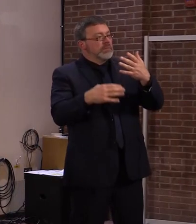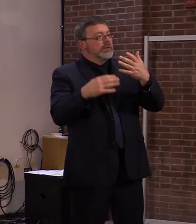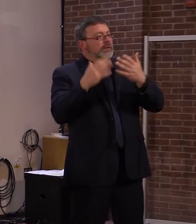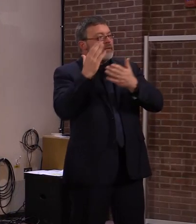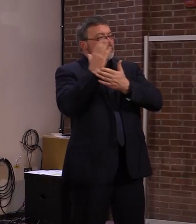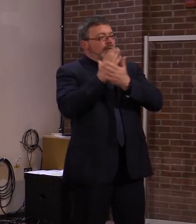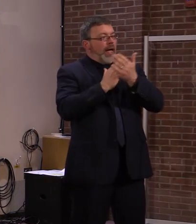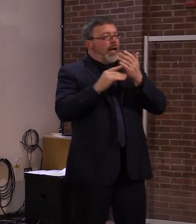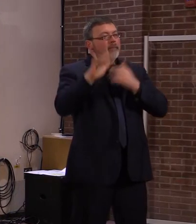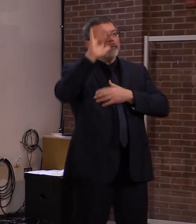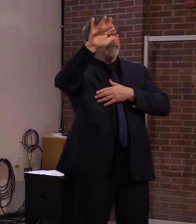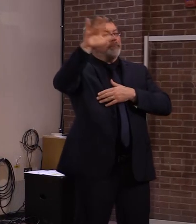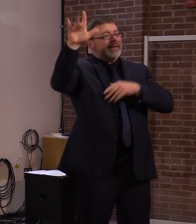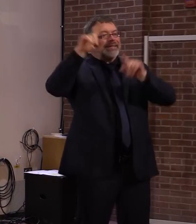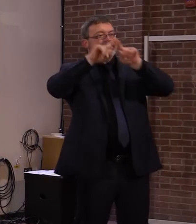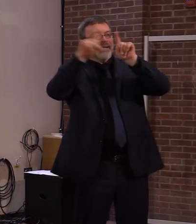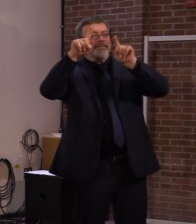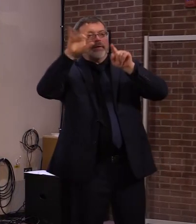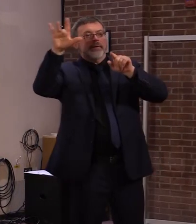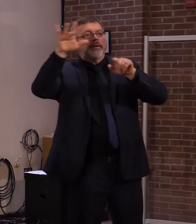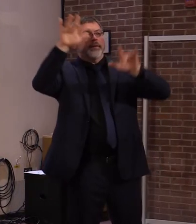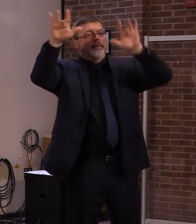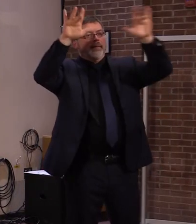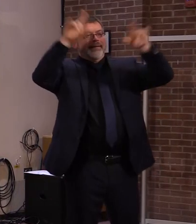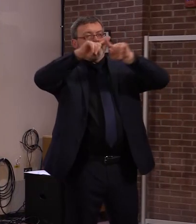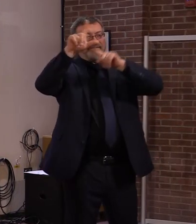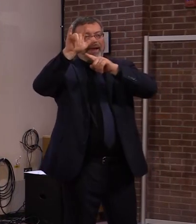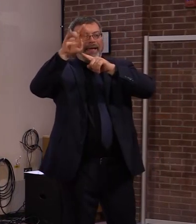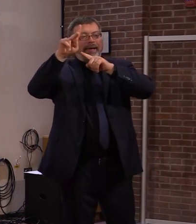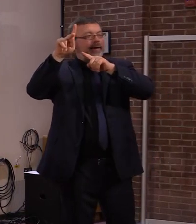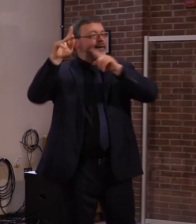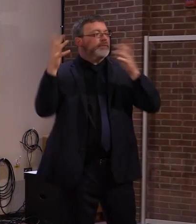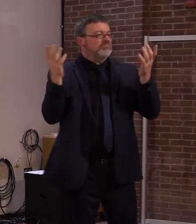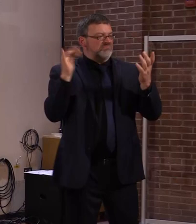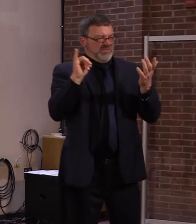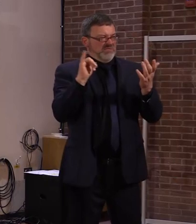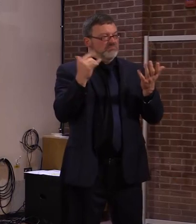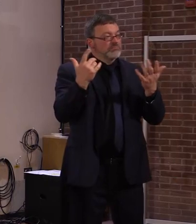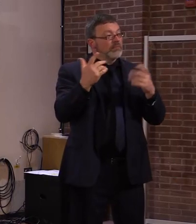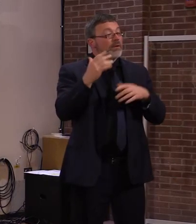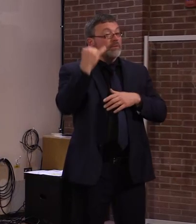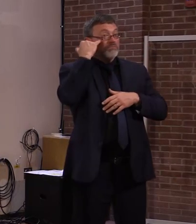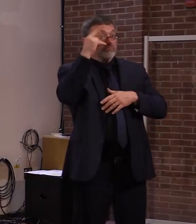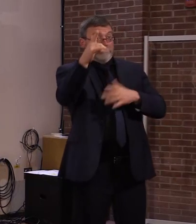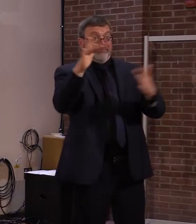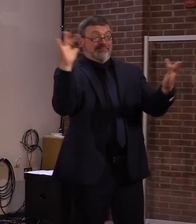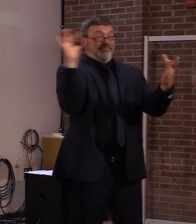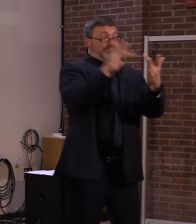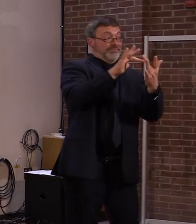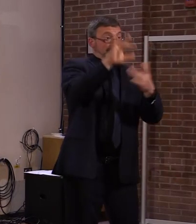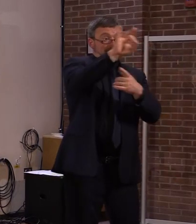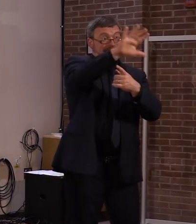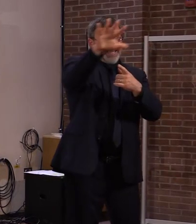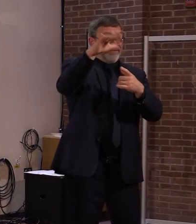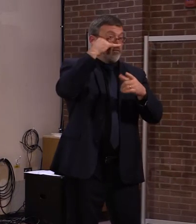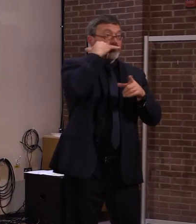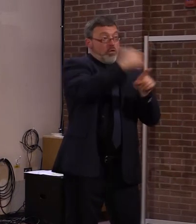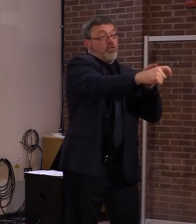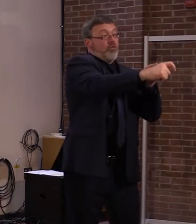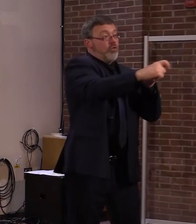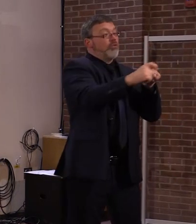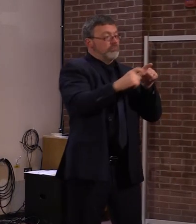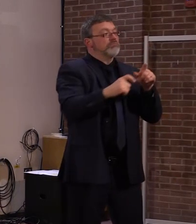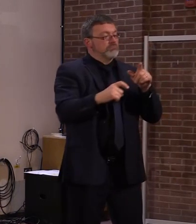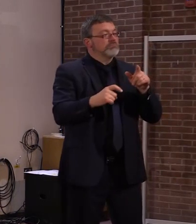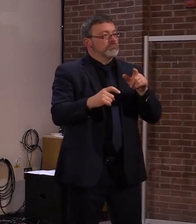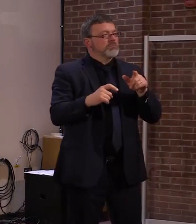different button in order to bring that in. Again, if you call the health center, there has been.